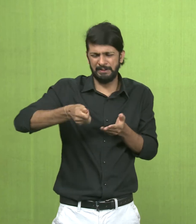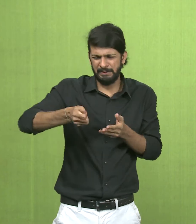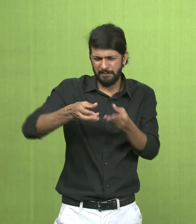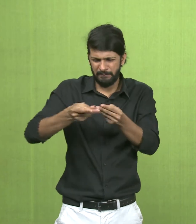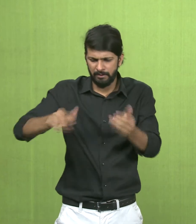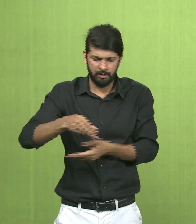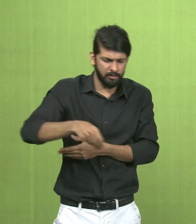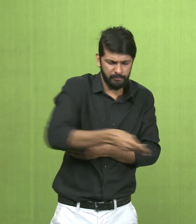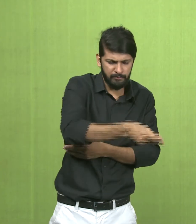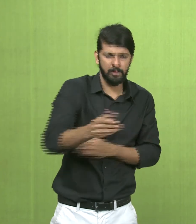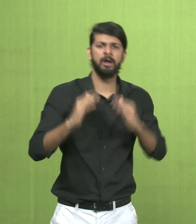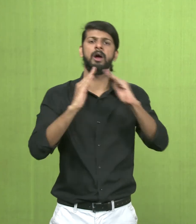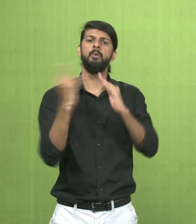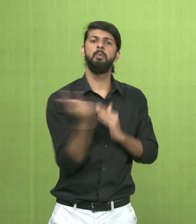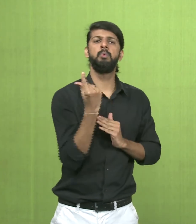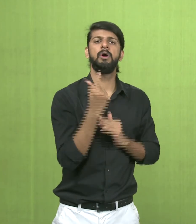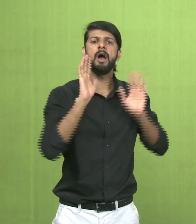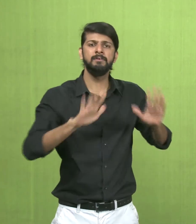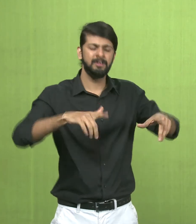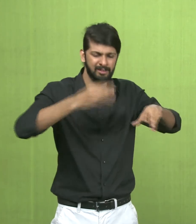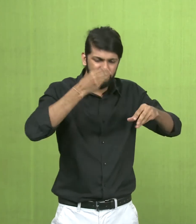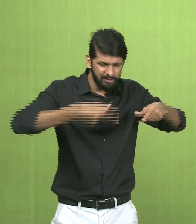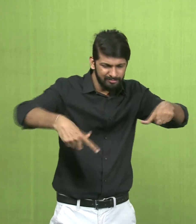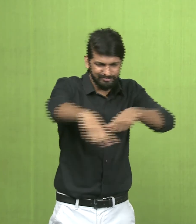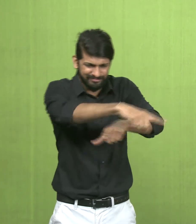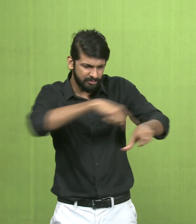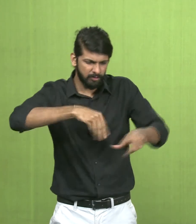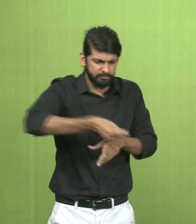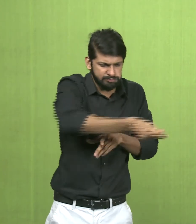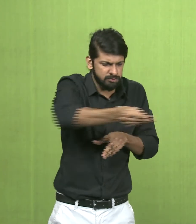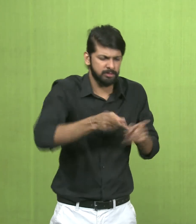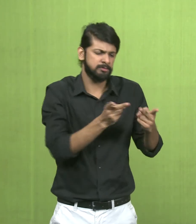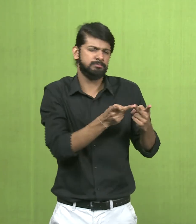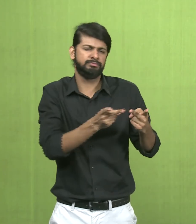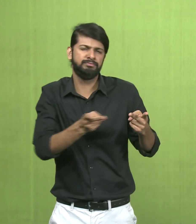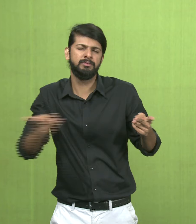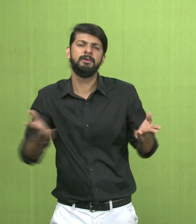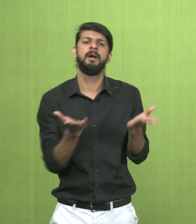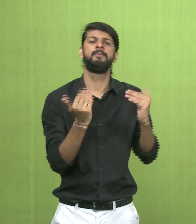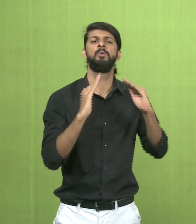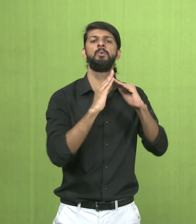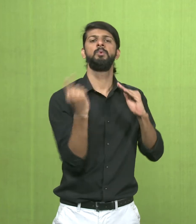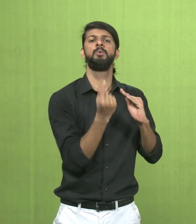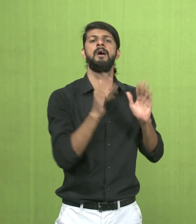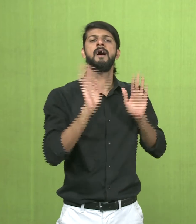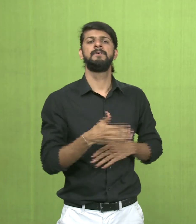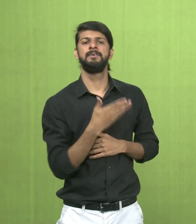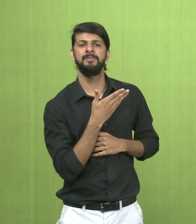can be used for making rangoli. All these items are available at home, which can be used for making various kind of